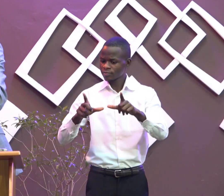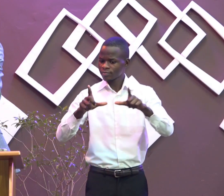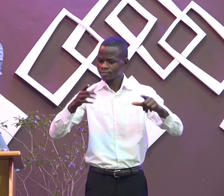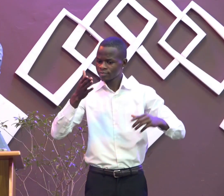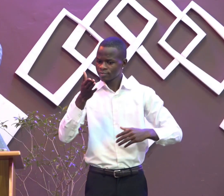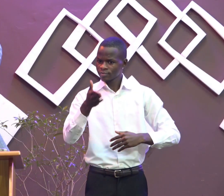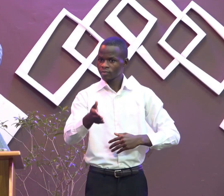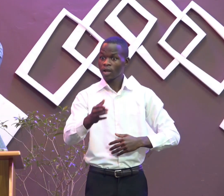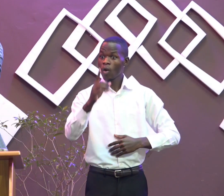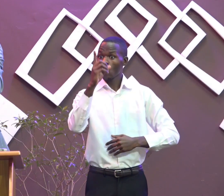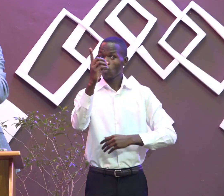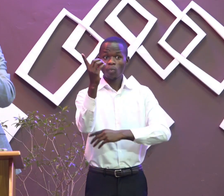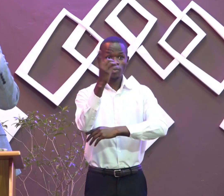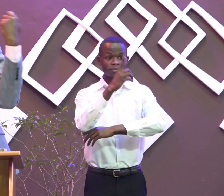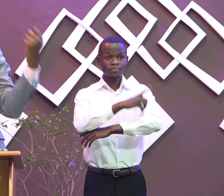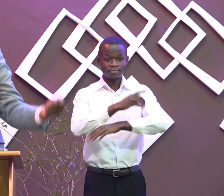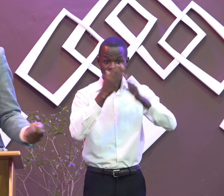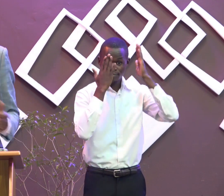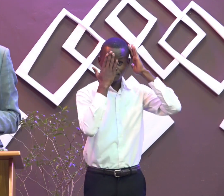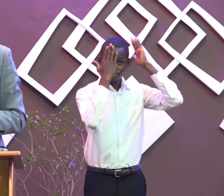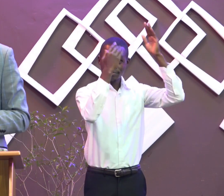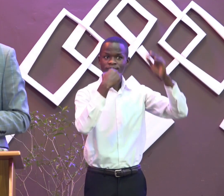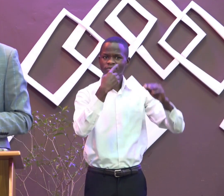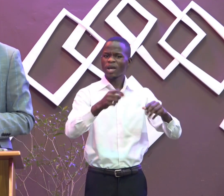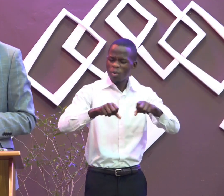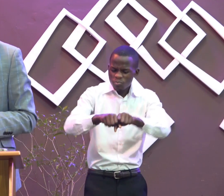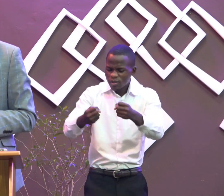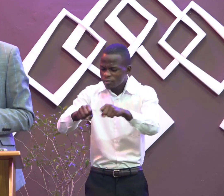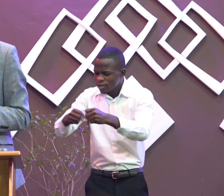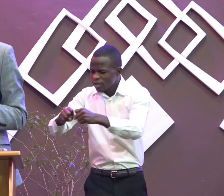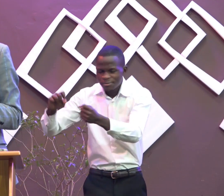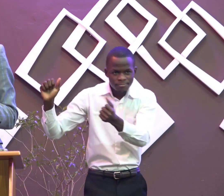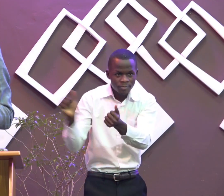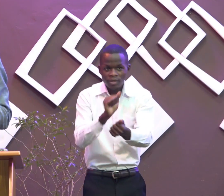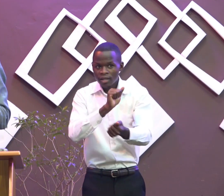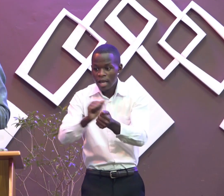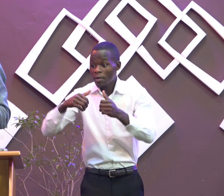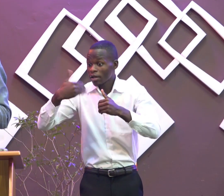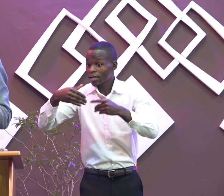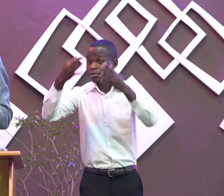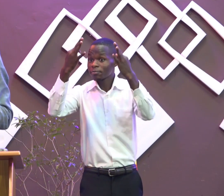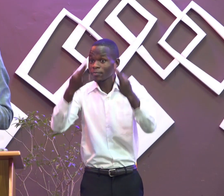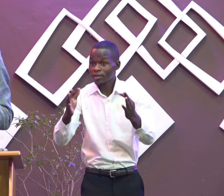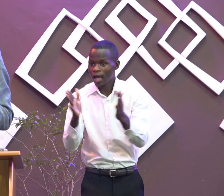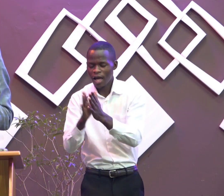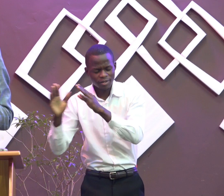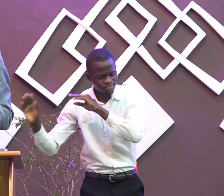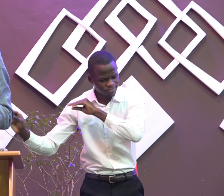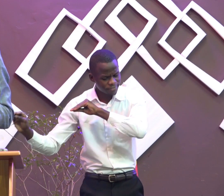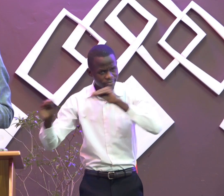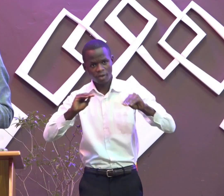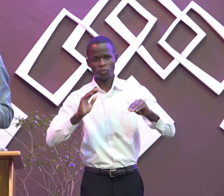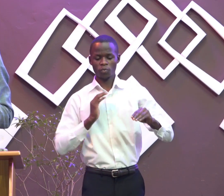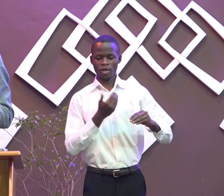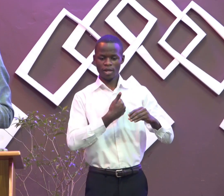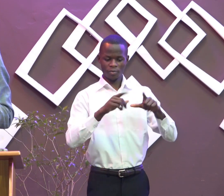bishop yagamba nakulu mmenye ebintu byonna byonna tukille wano. And those who were here at that time, bishop told us to break down whatever was